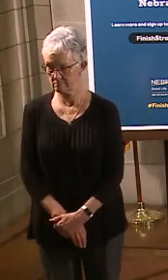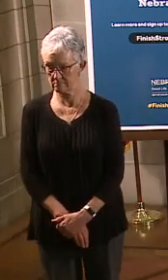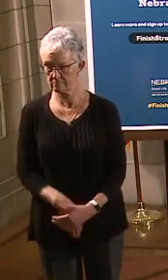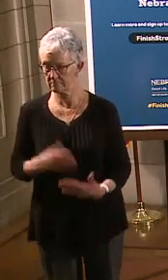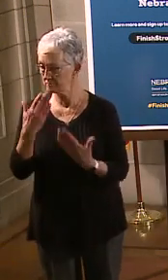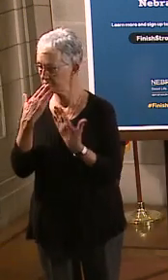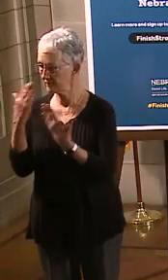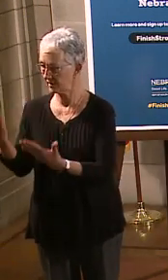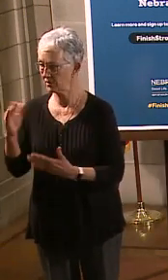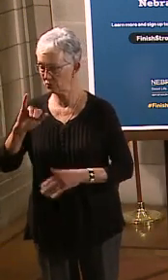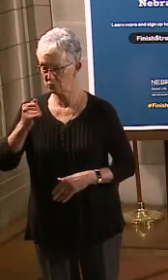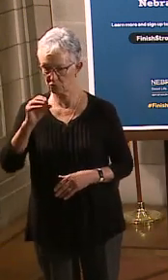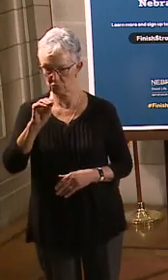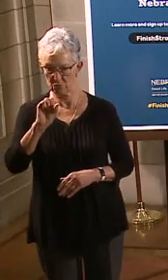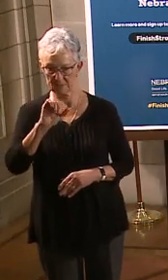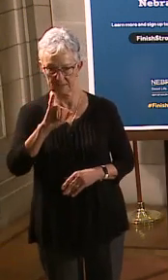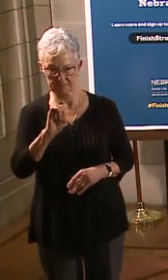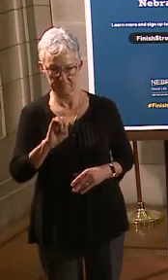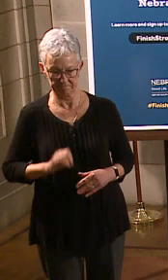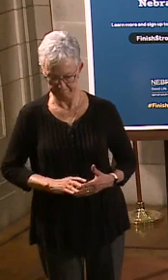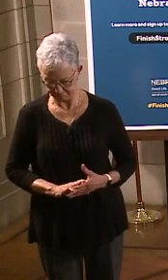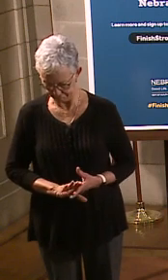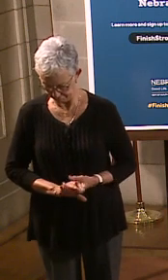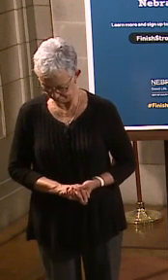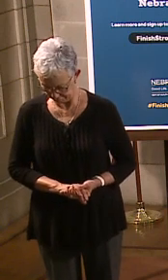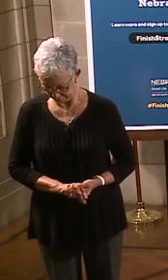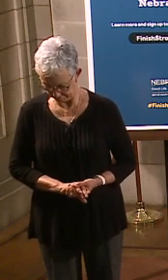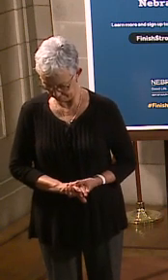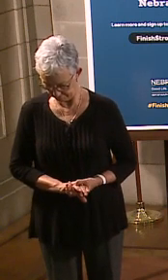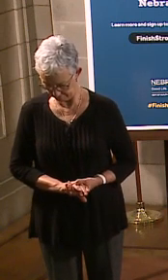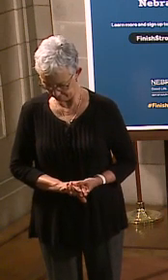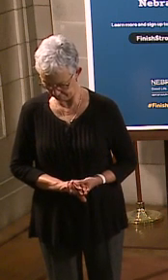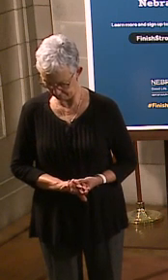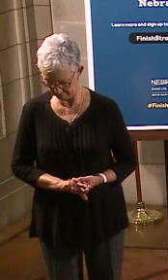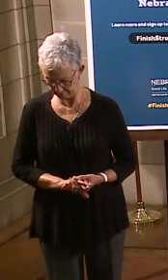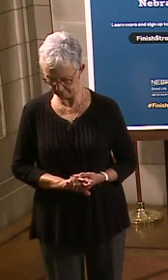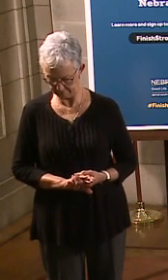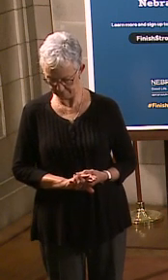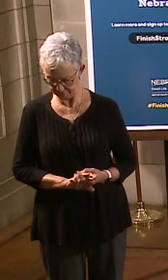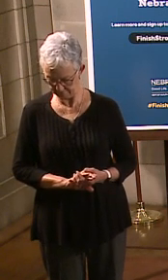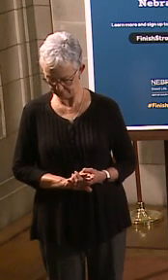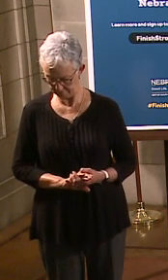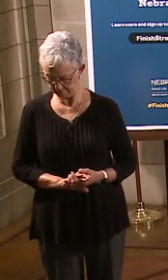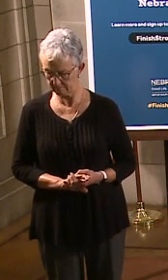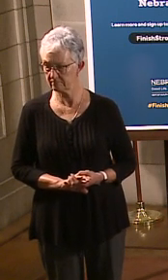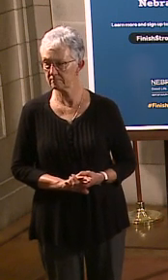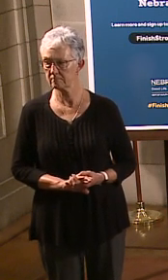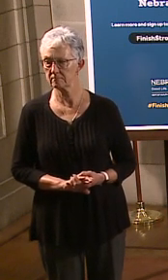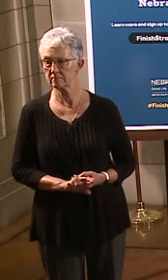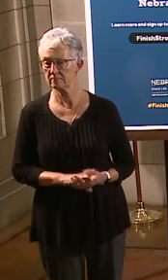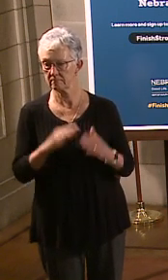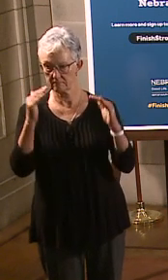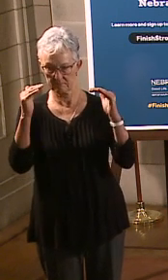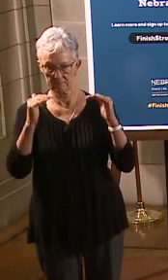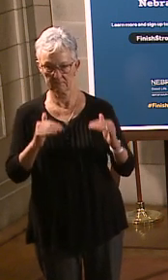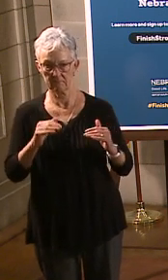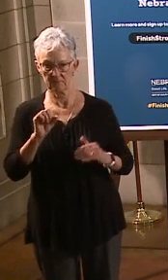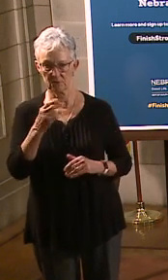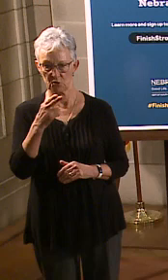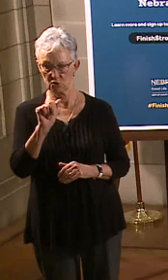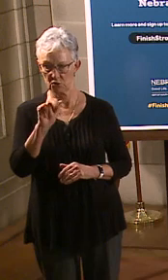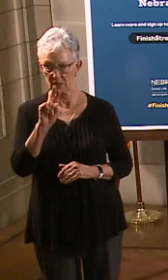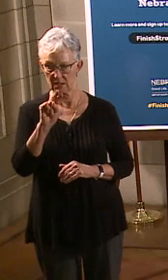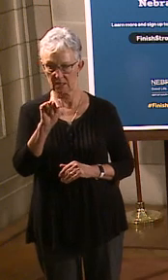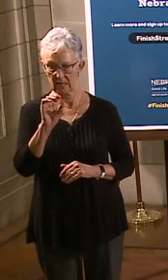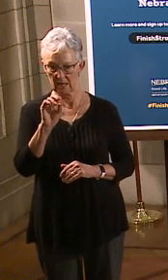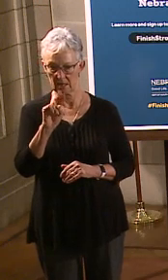Thank you very much, Josie. All right, next, we're going to invite Shannon Harner to come up.